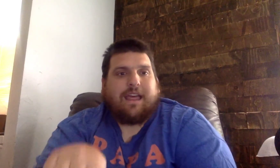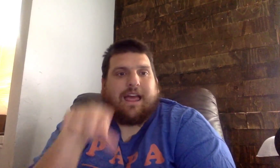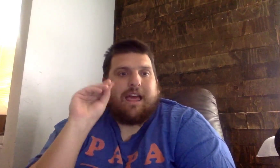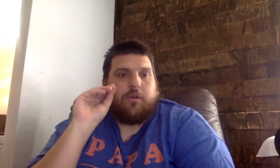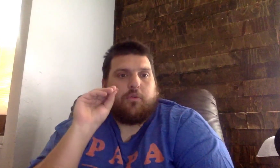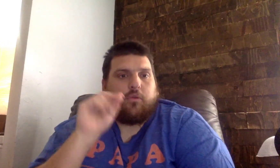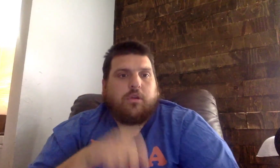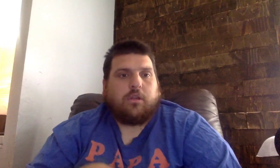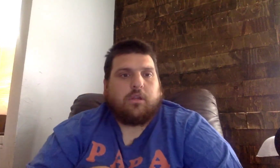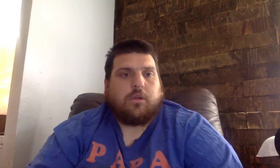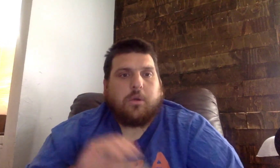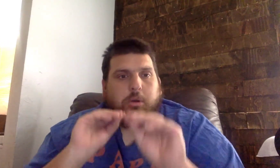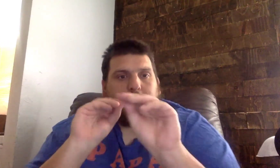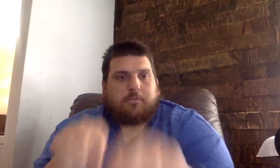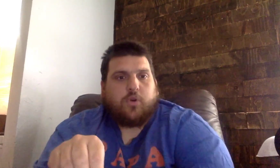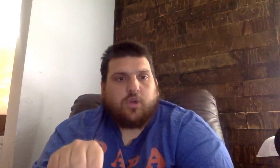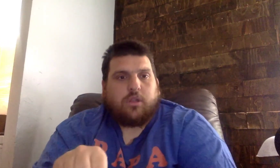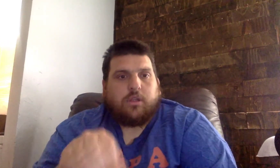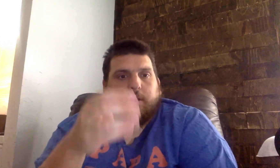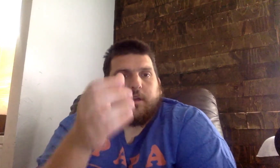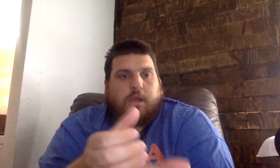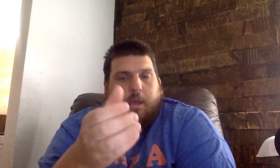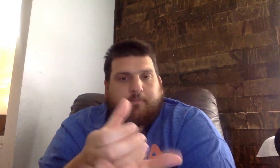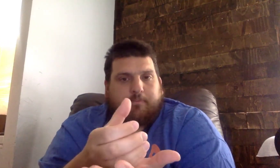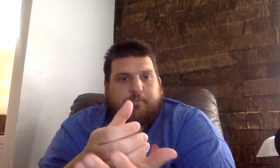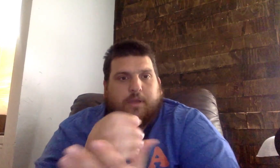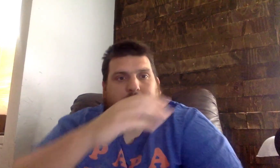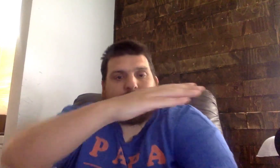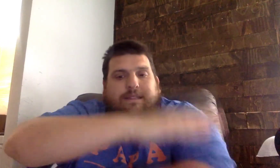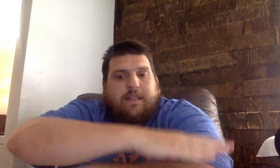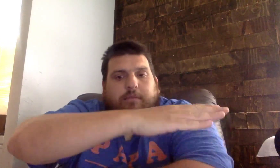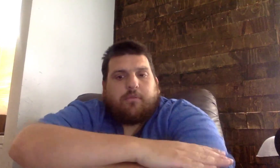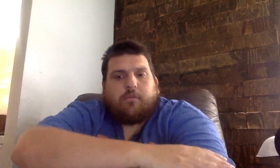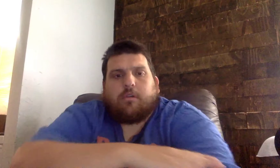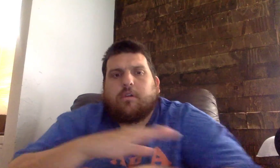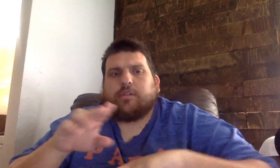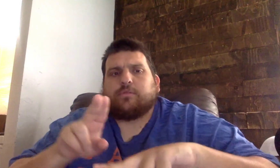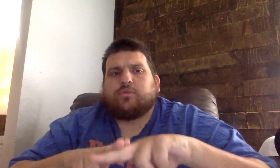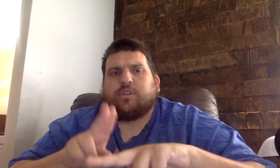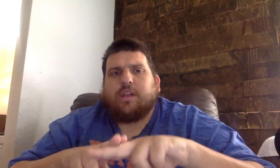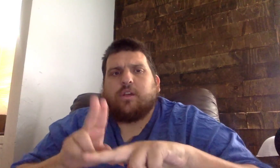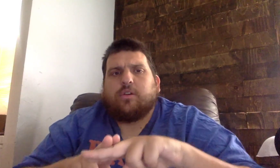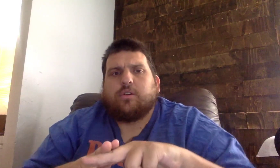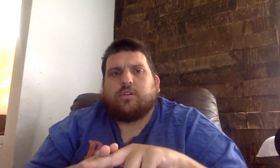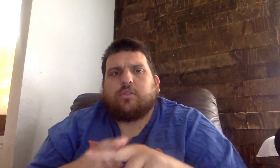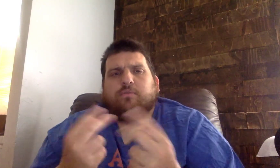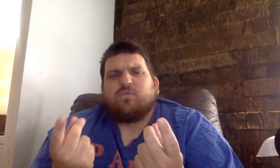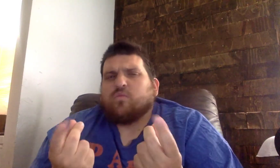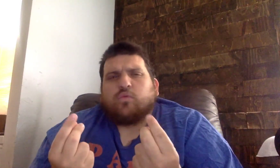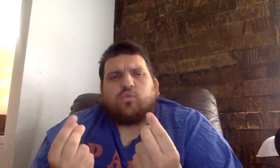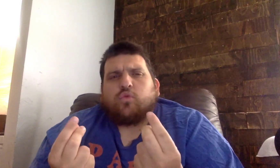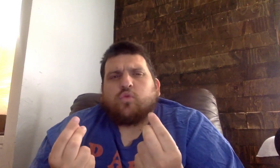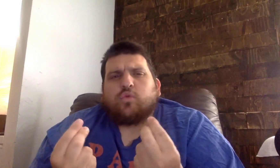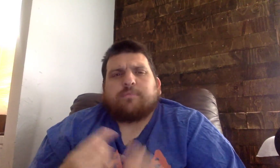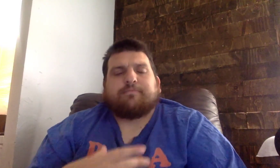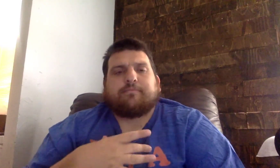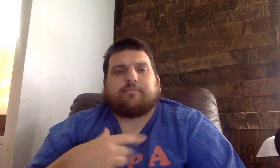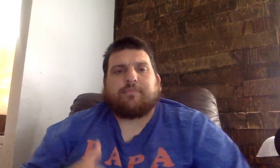in, out, put, cup, table, chair, what